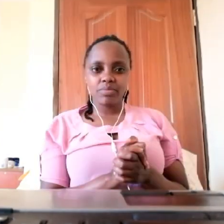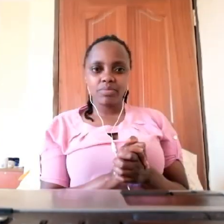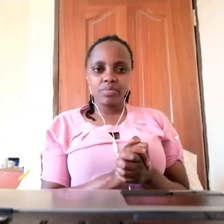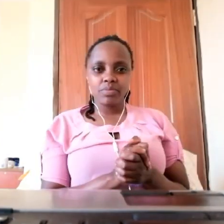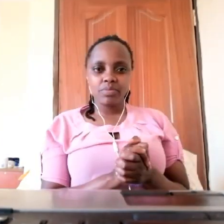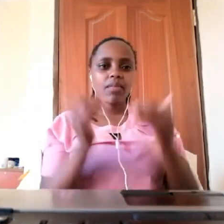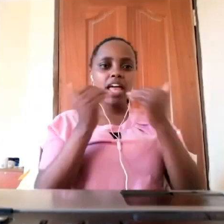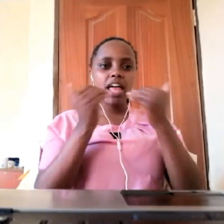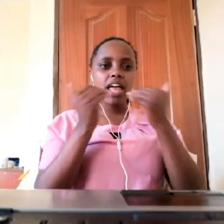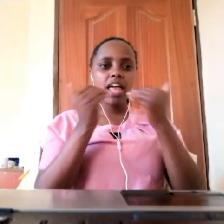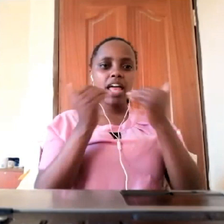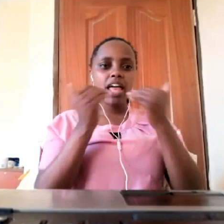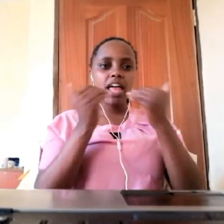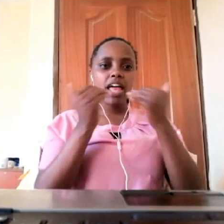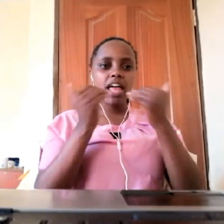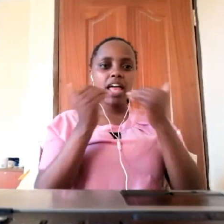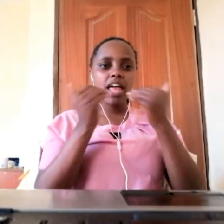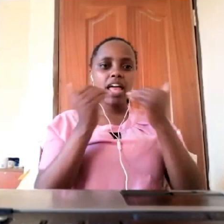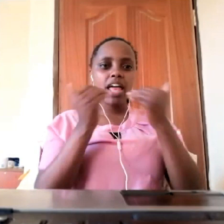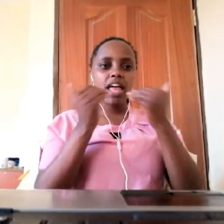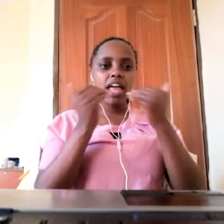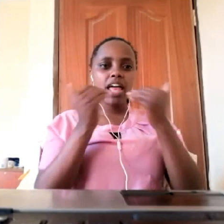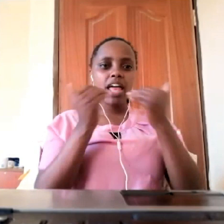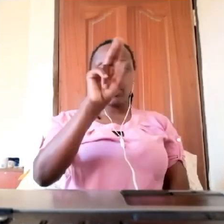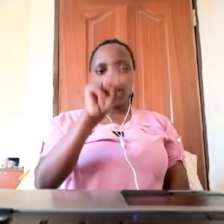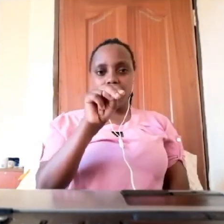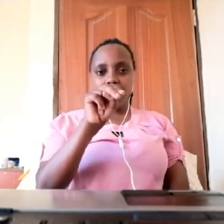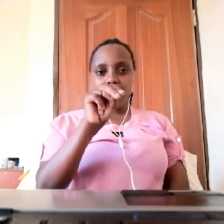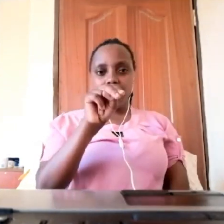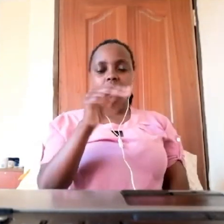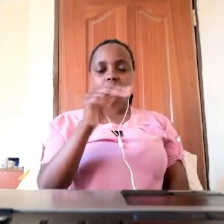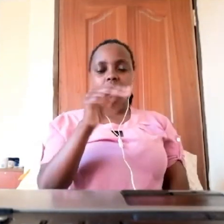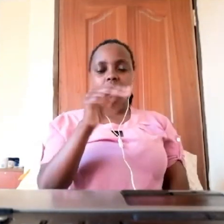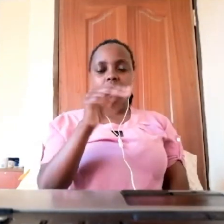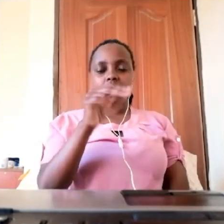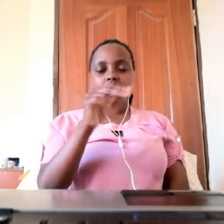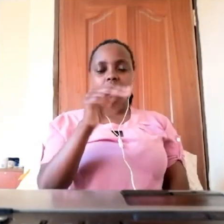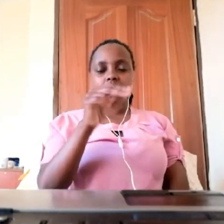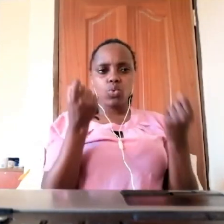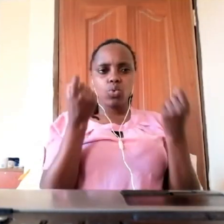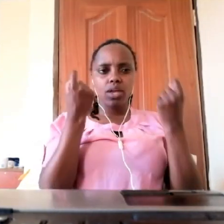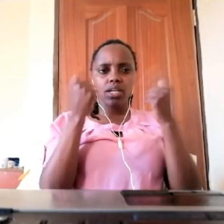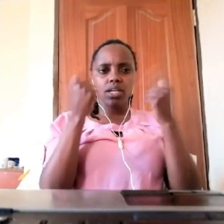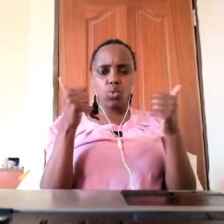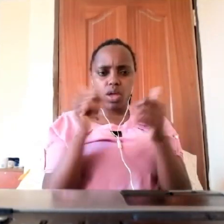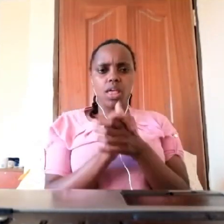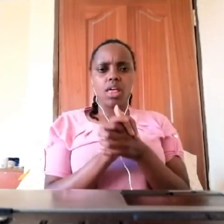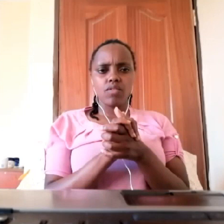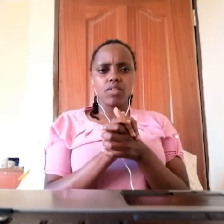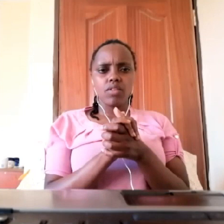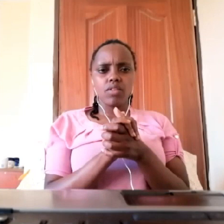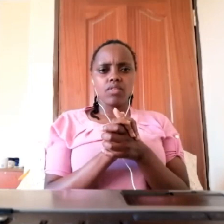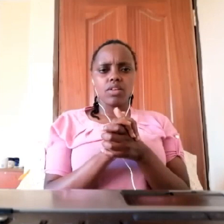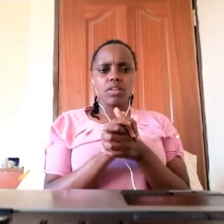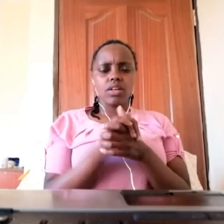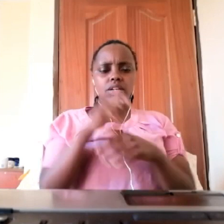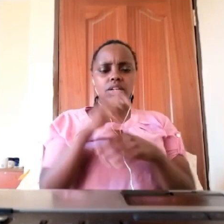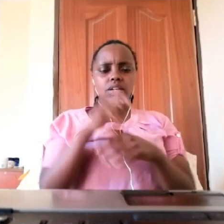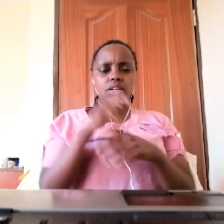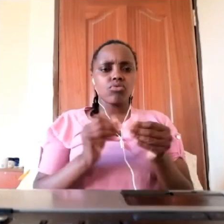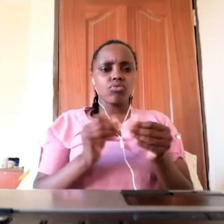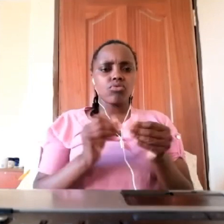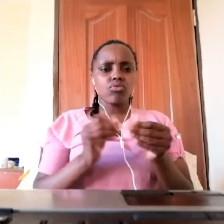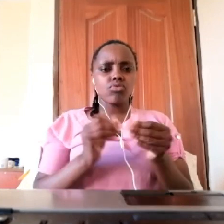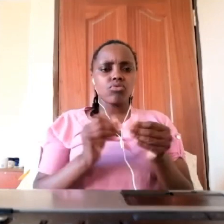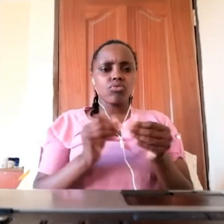Thank you very much, Ediam, for that insight. I think we now understand, when we submit the reports, we